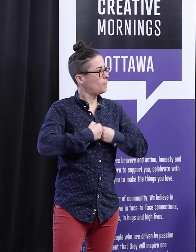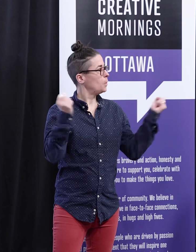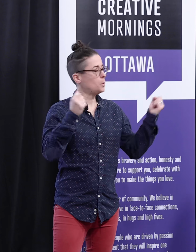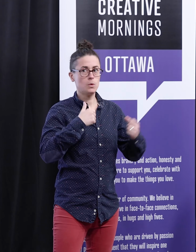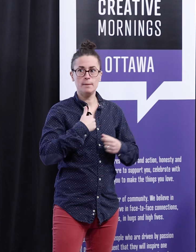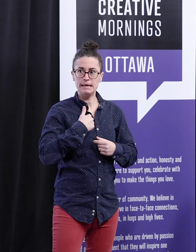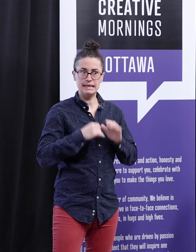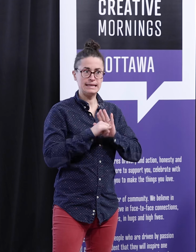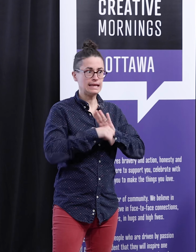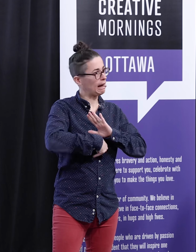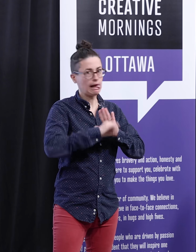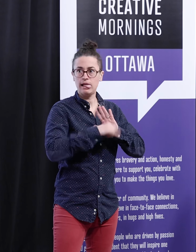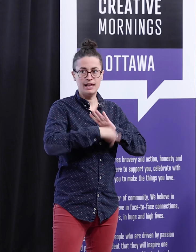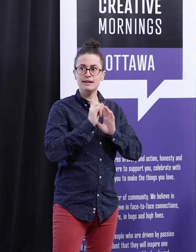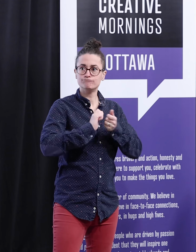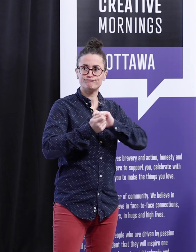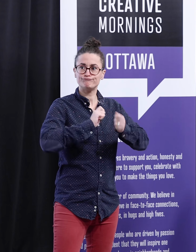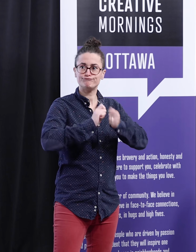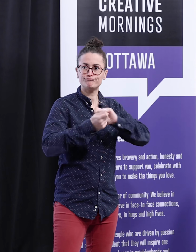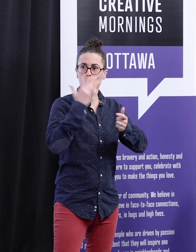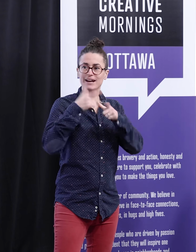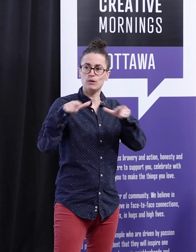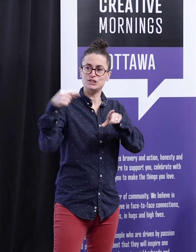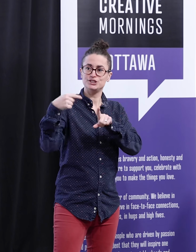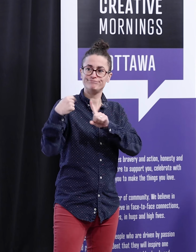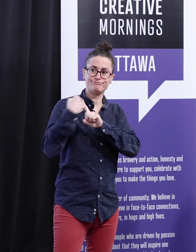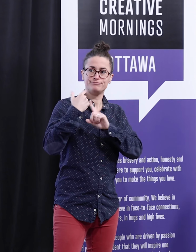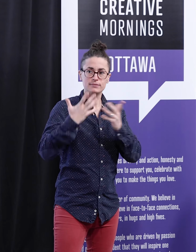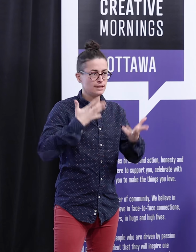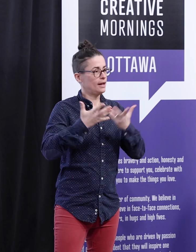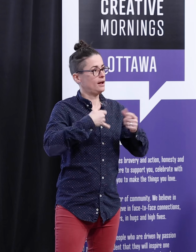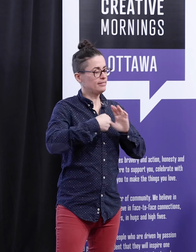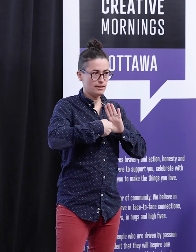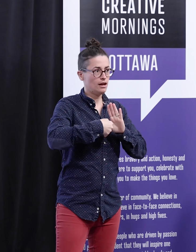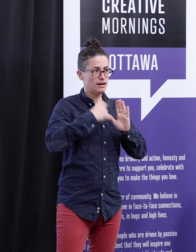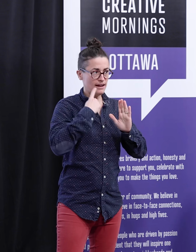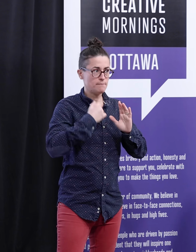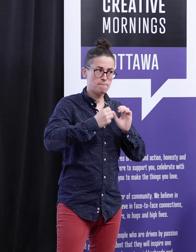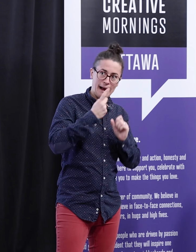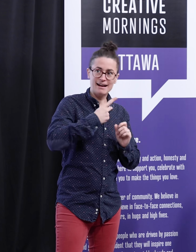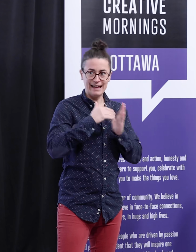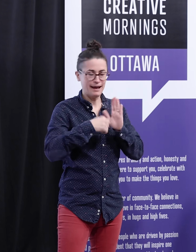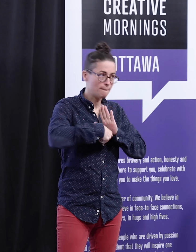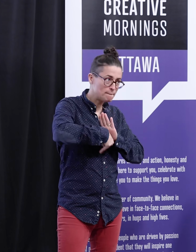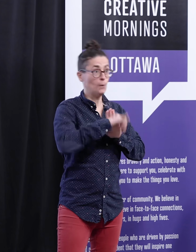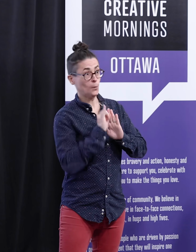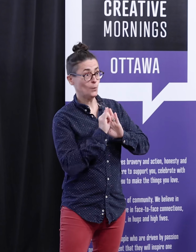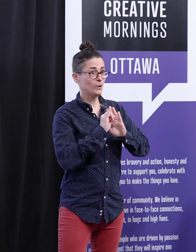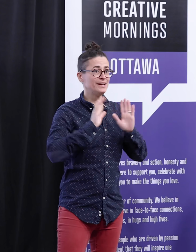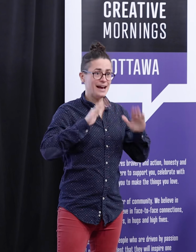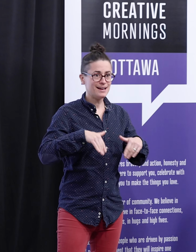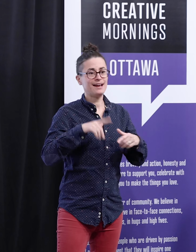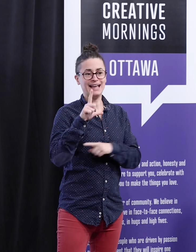I was much more independent and much more free, and I would say more just a stronger individual, you